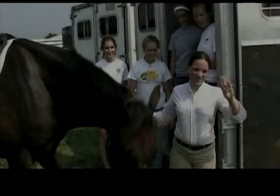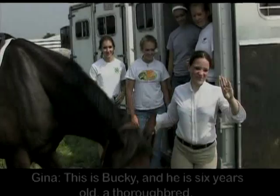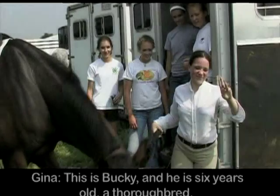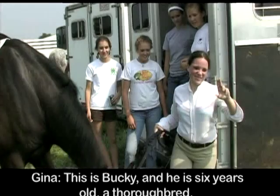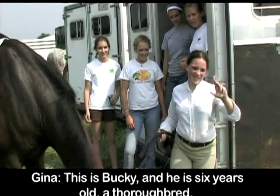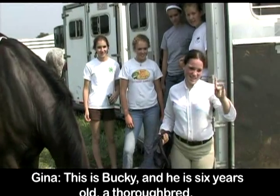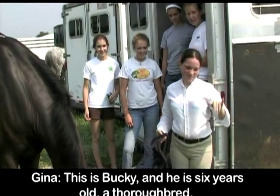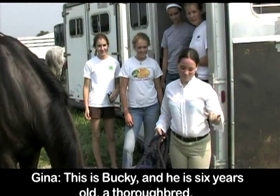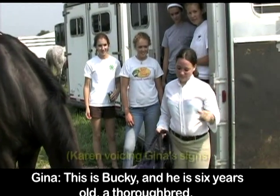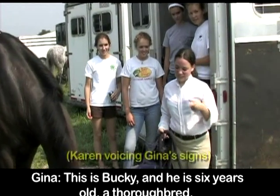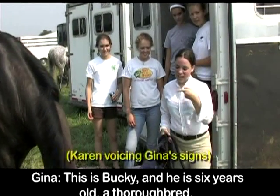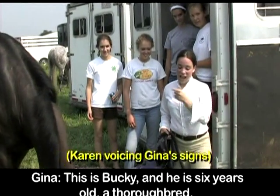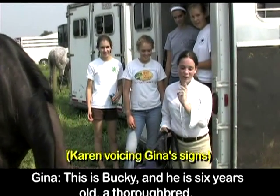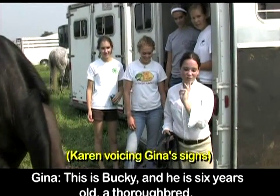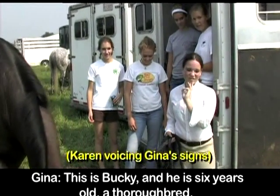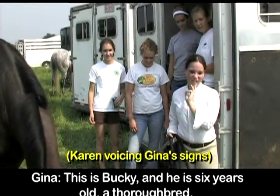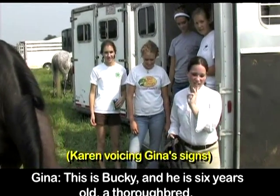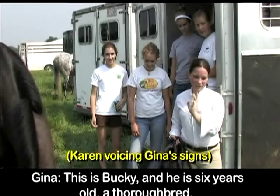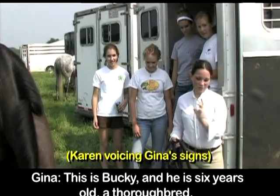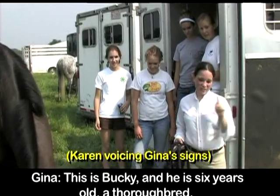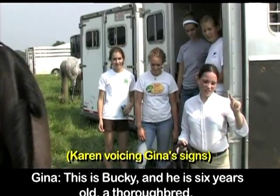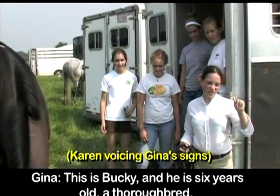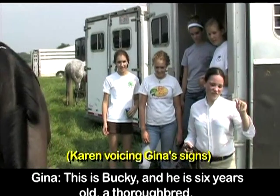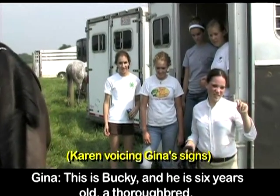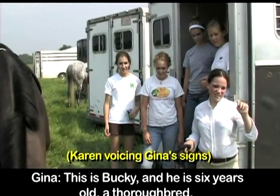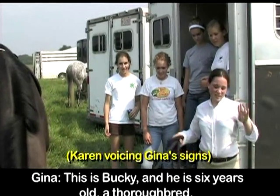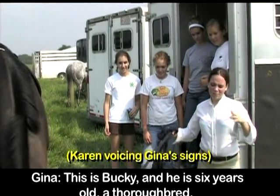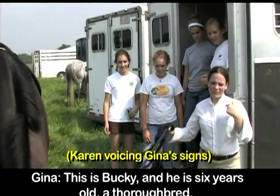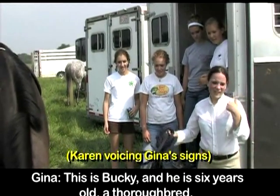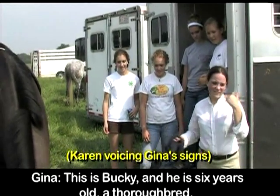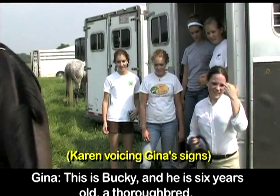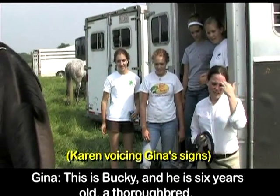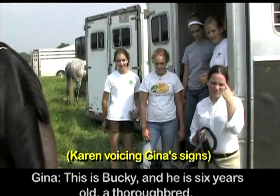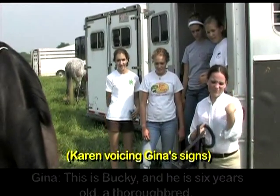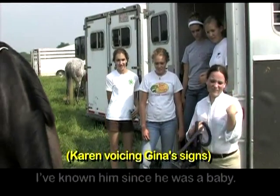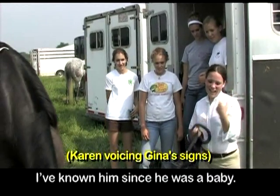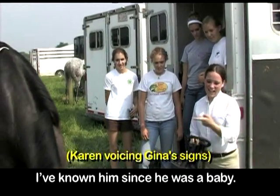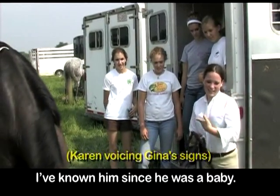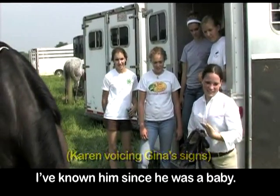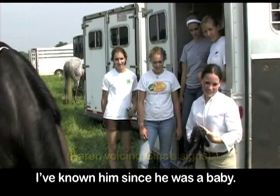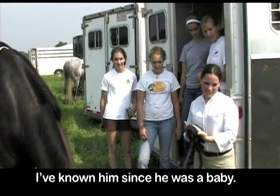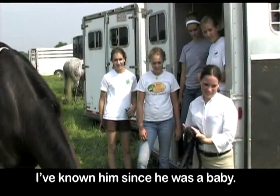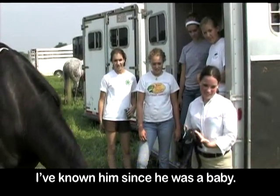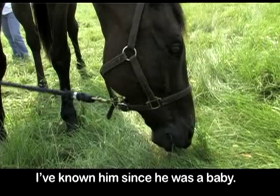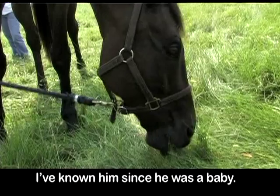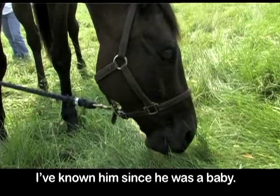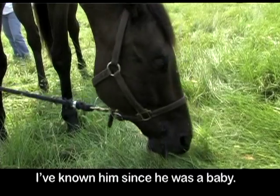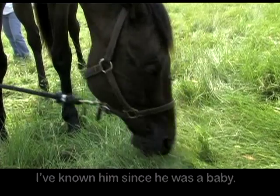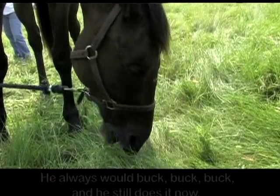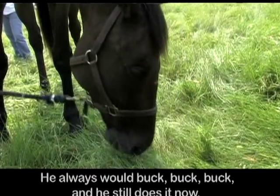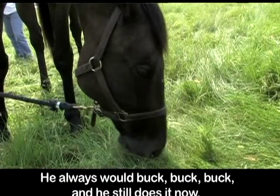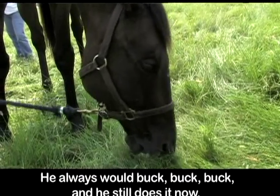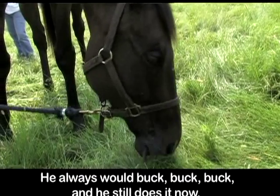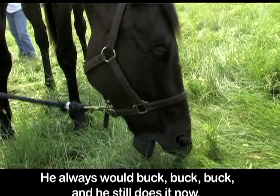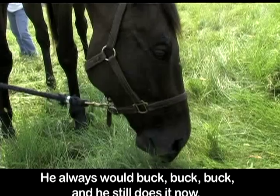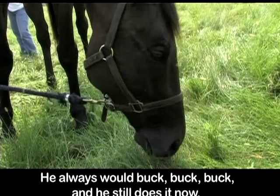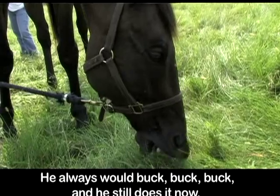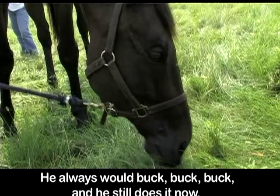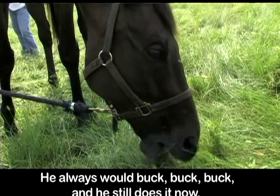This is Bucky, and he is 6 years old, a thoroughbred. I've known him since he was a baby. He always would buck,